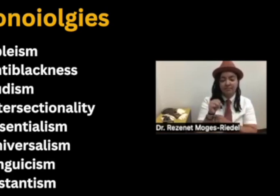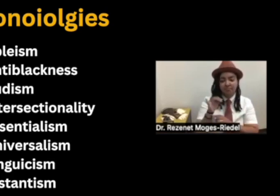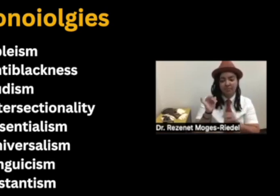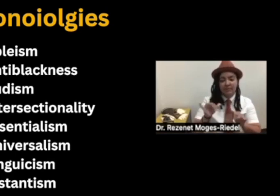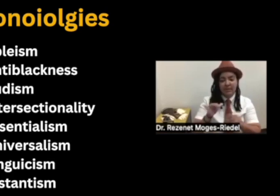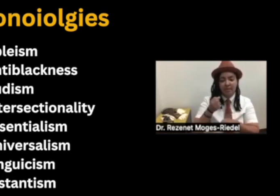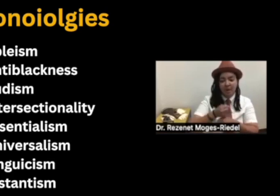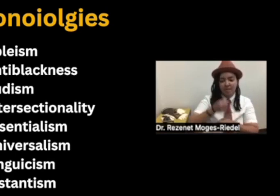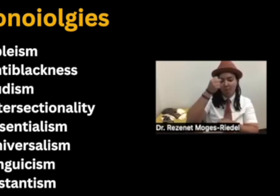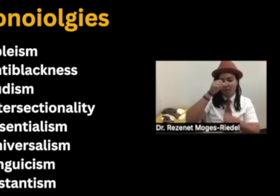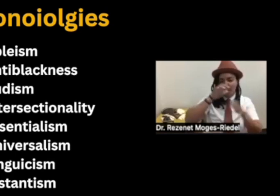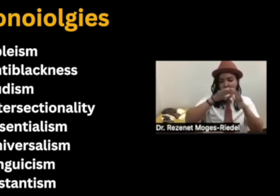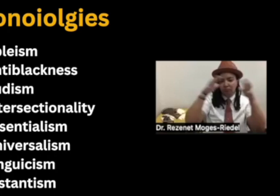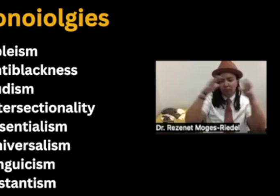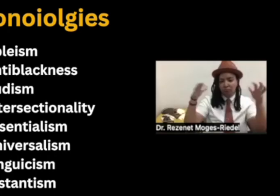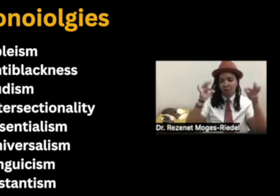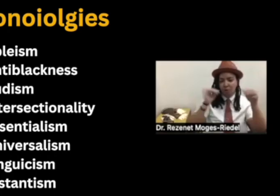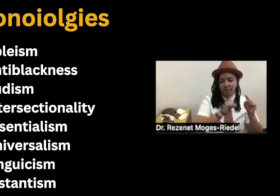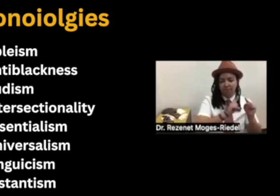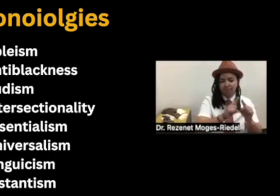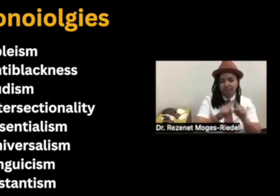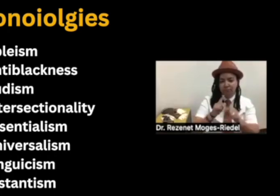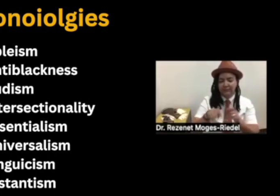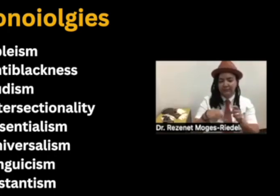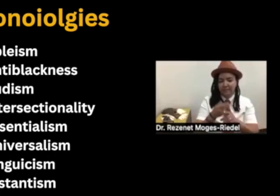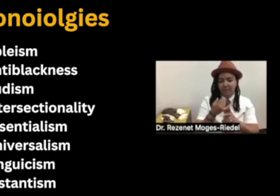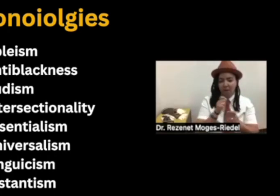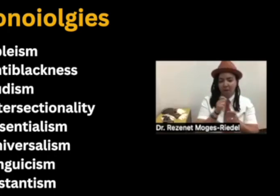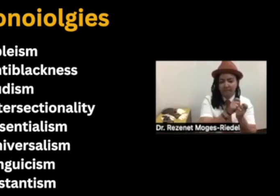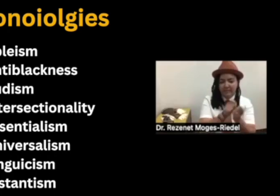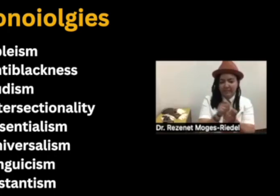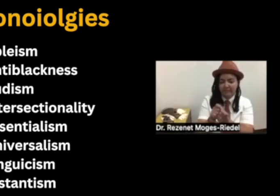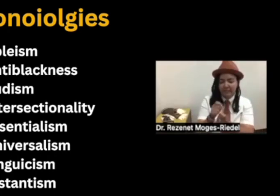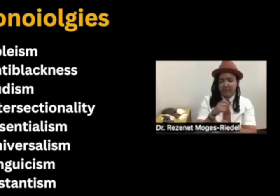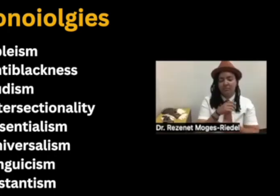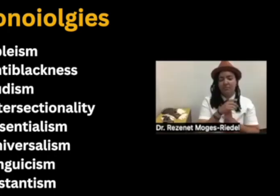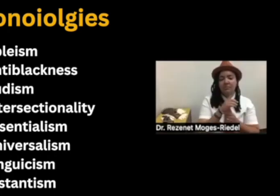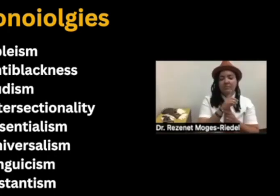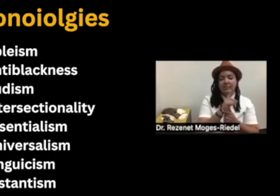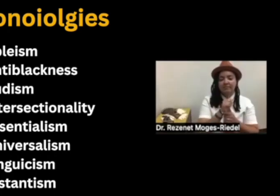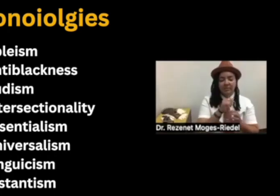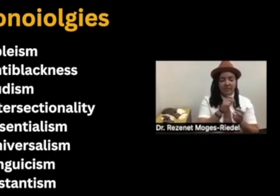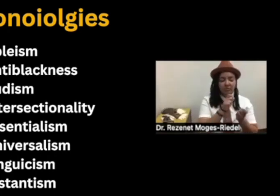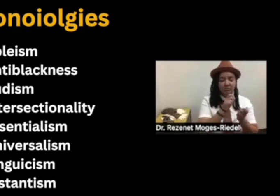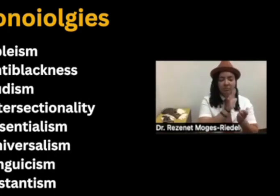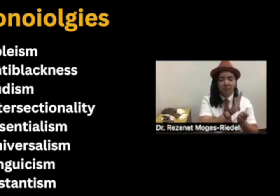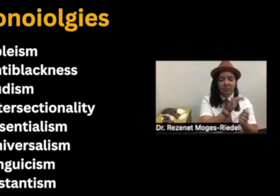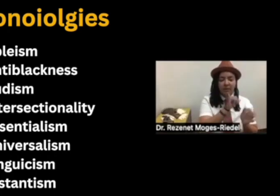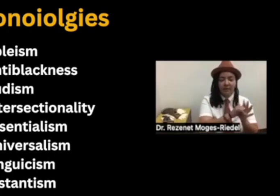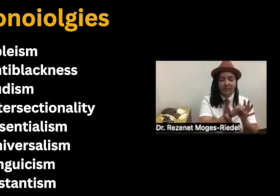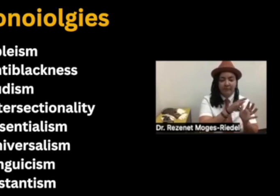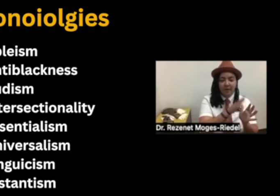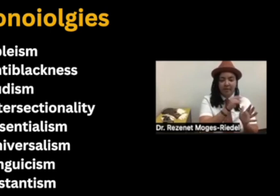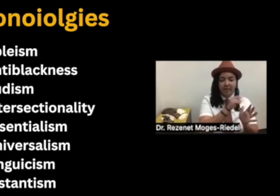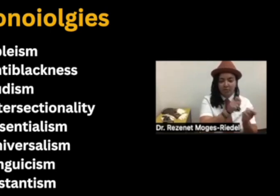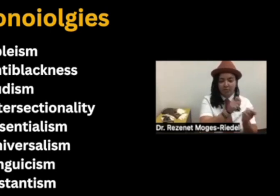able-bodied, ableism can go under the same umbrella, and it's got some specific issues related to